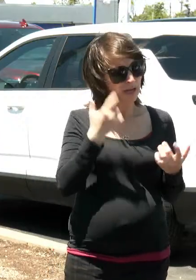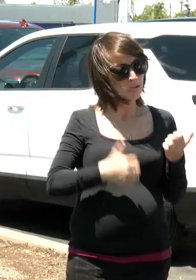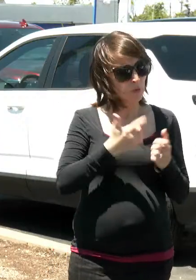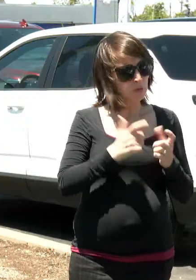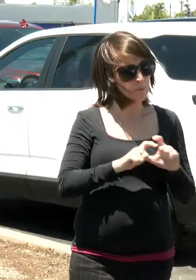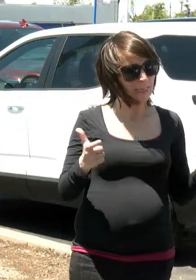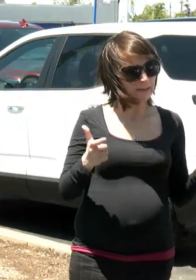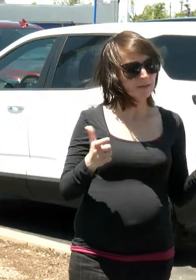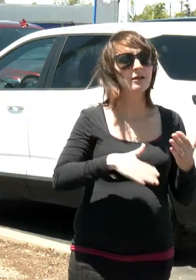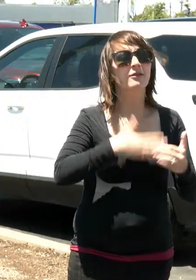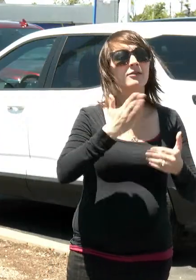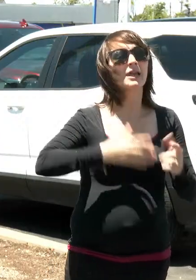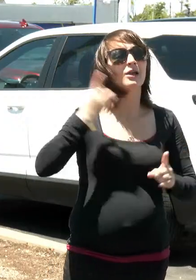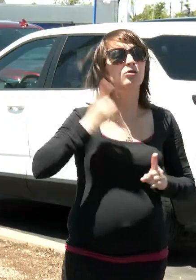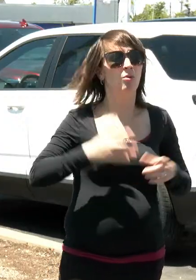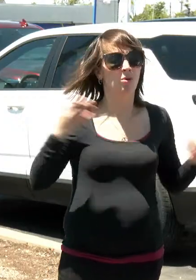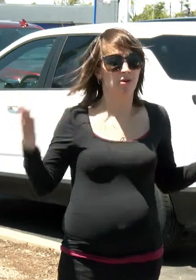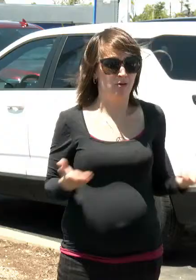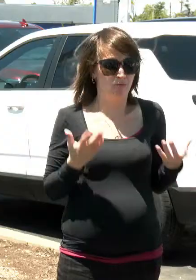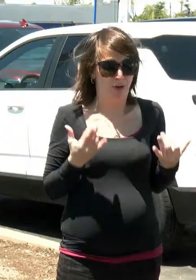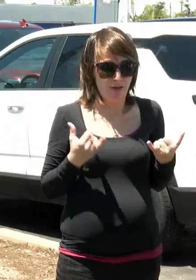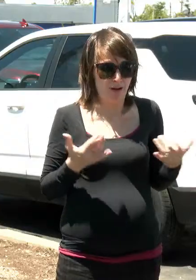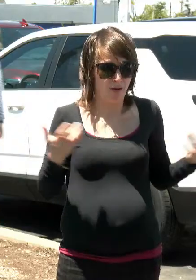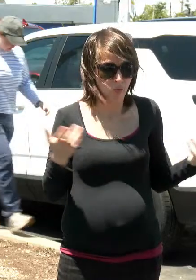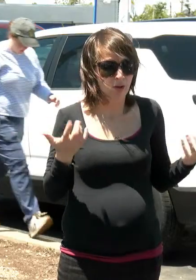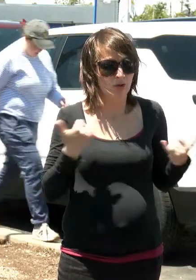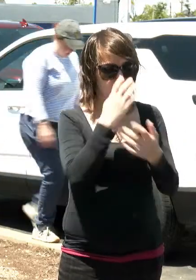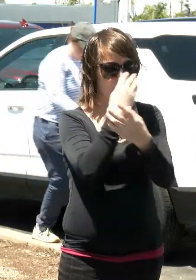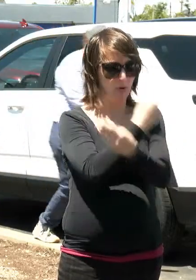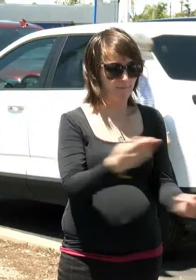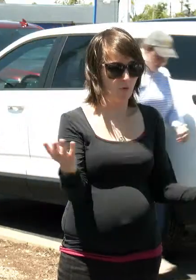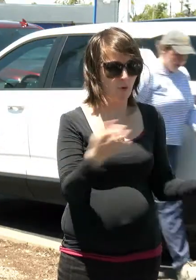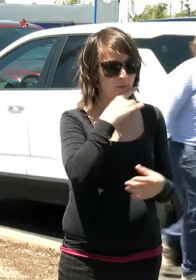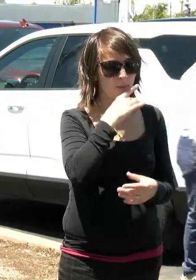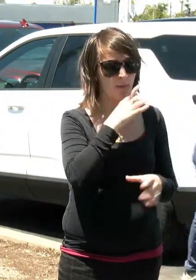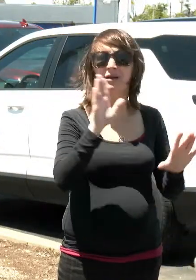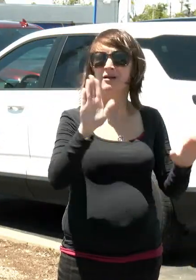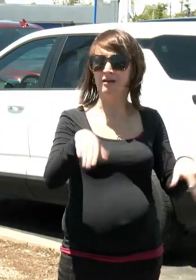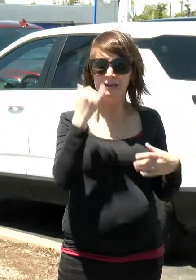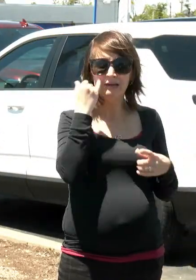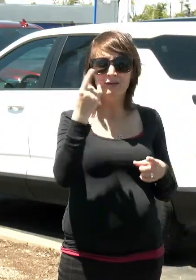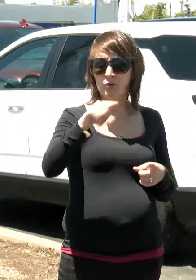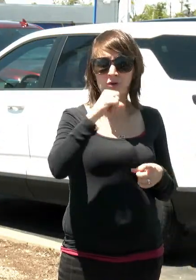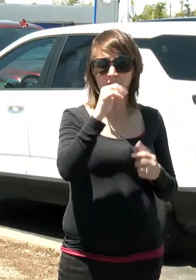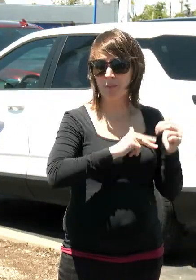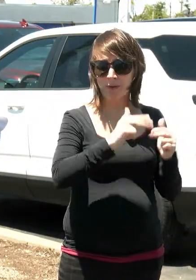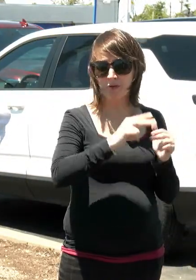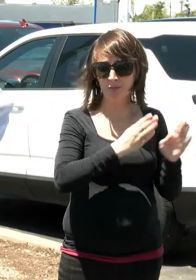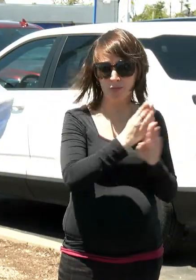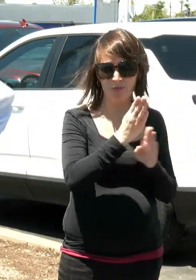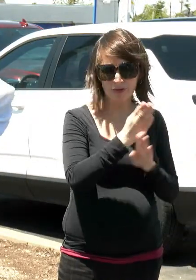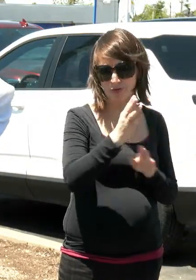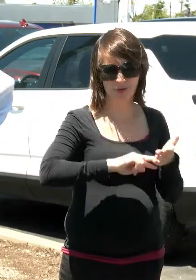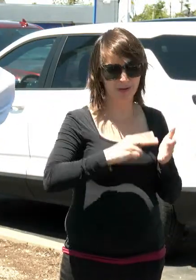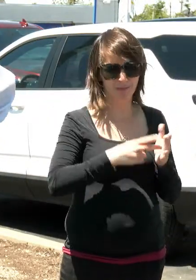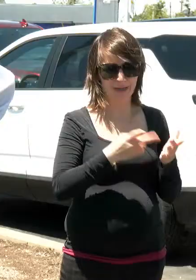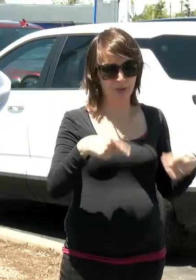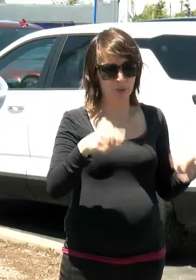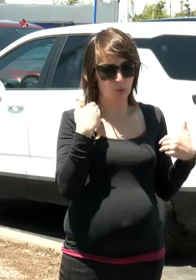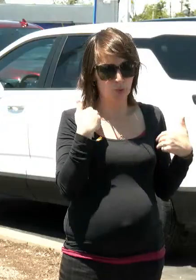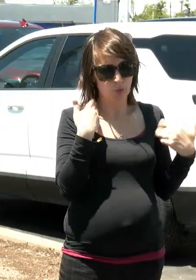the end goal here is to inform the public. You know, if you're not a building professional, you don't know what you're